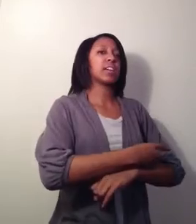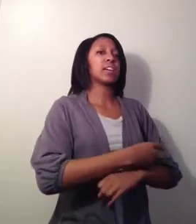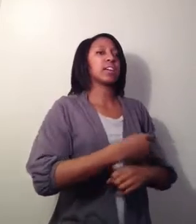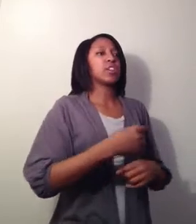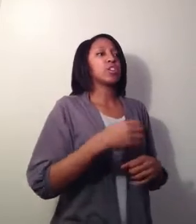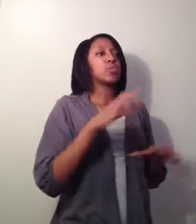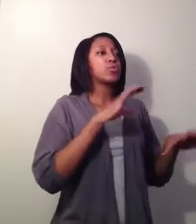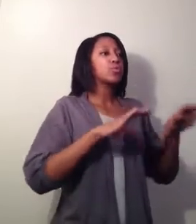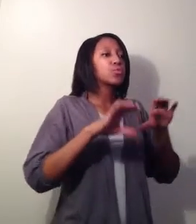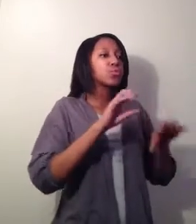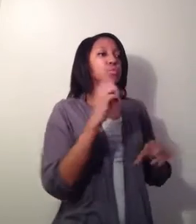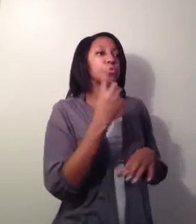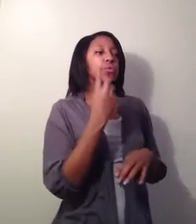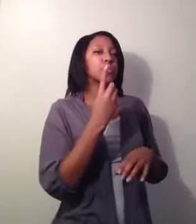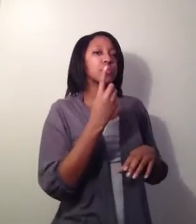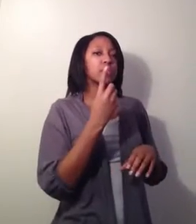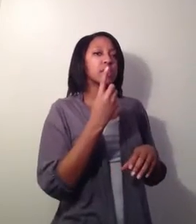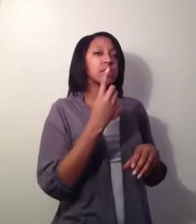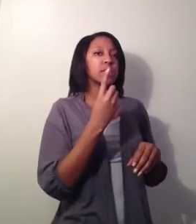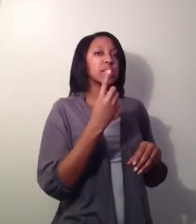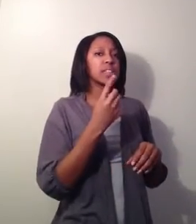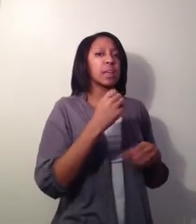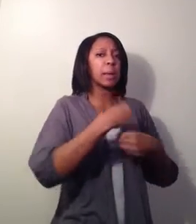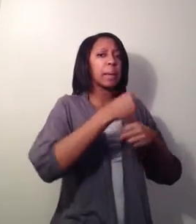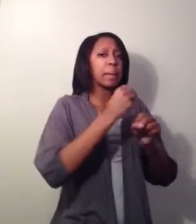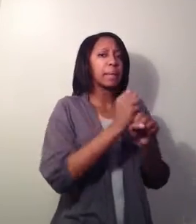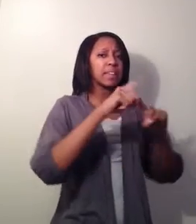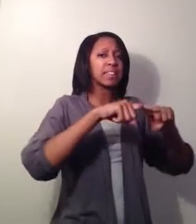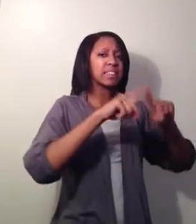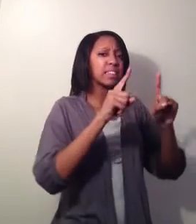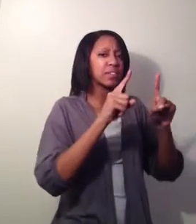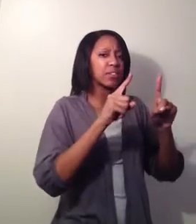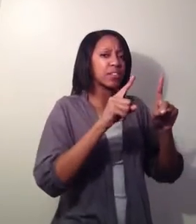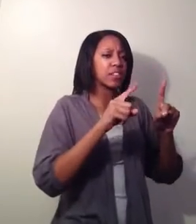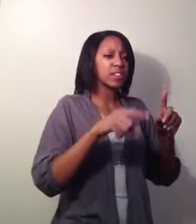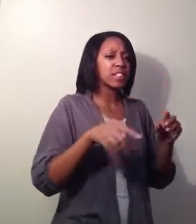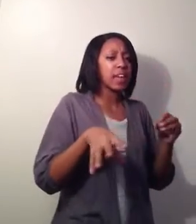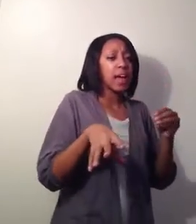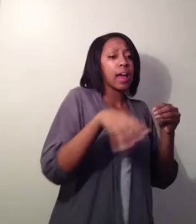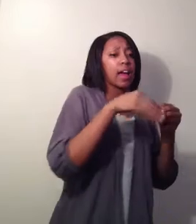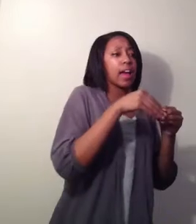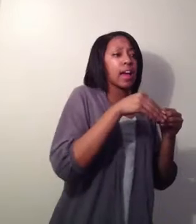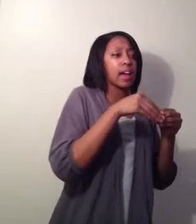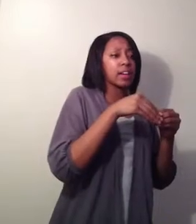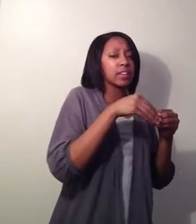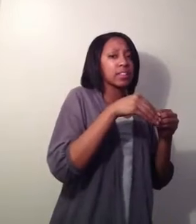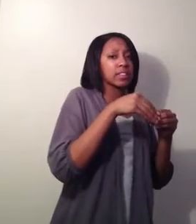that adds to, rather than laying the bed. My need to